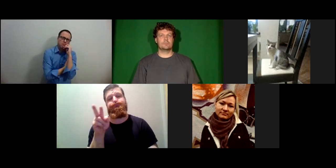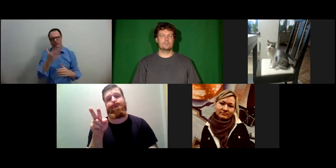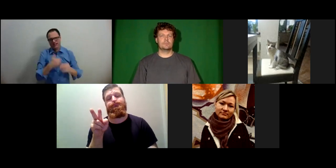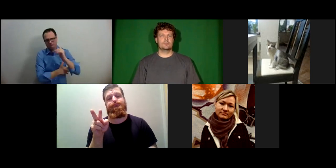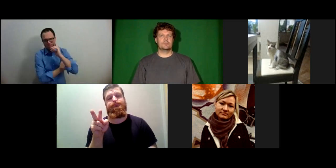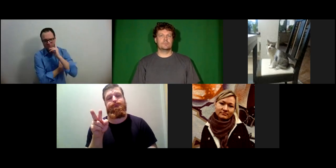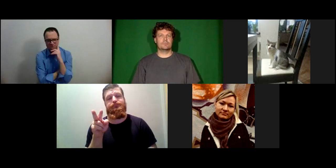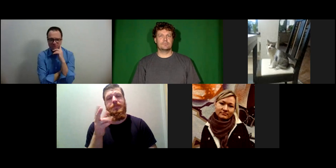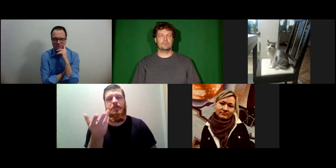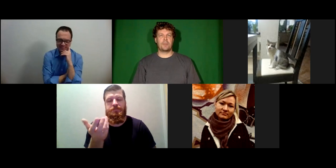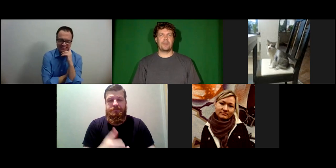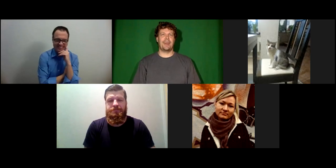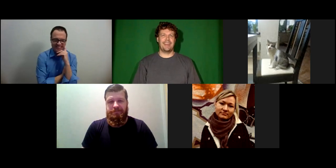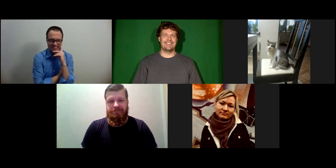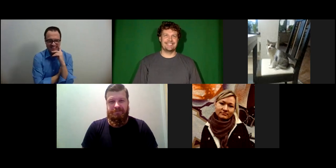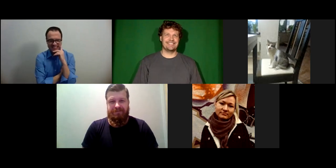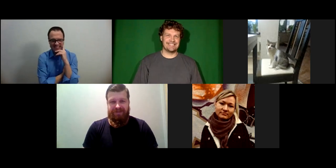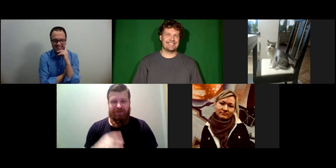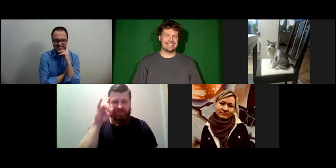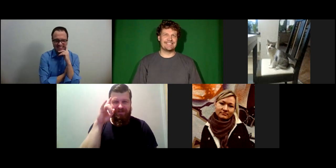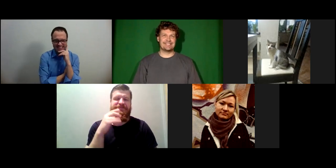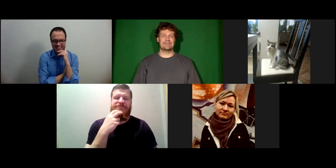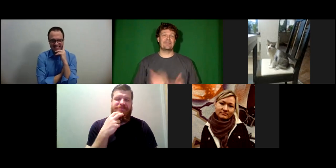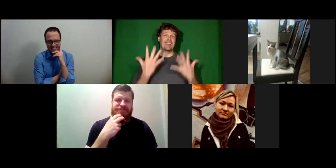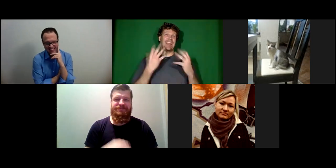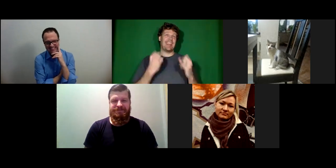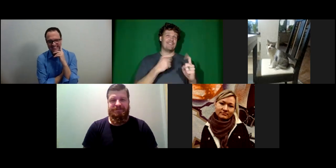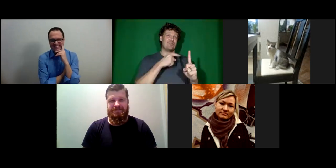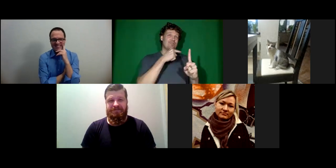yelling. How did you deal with that?